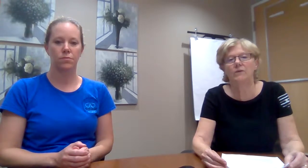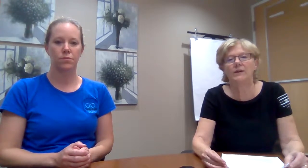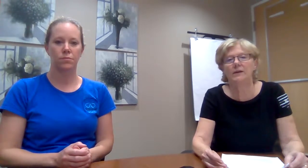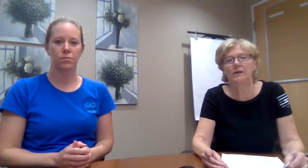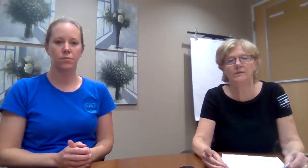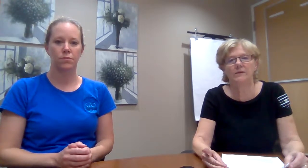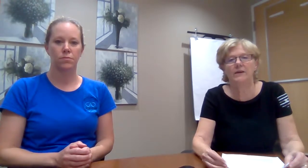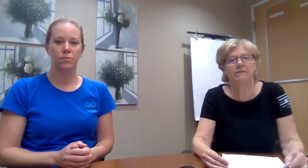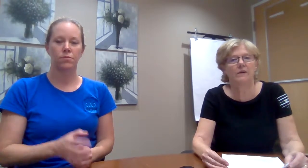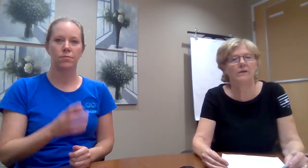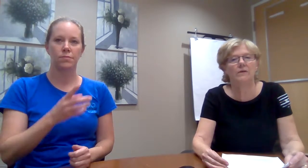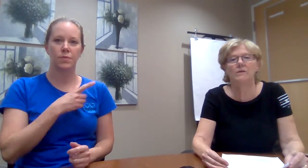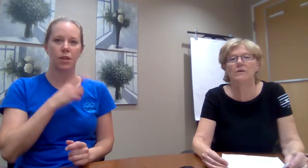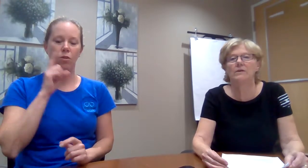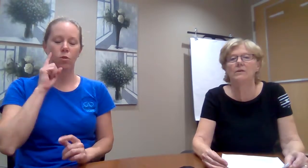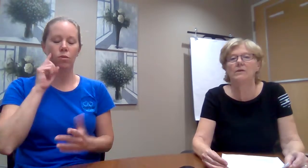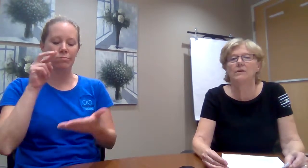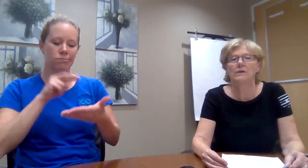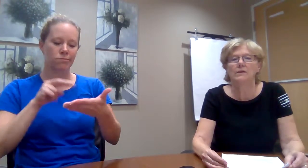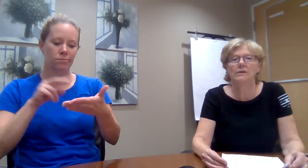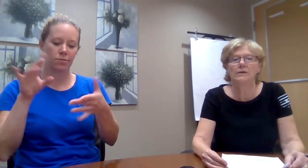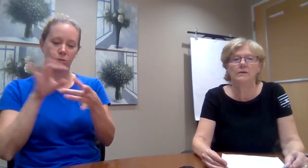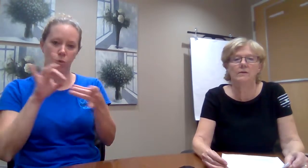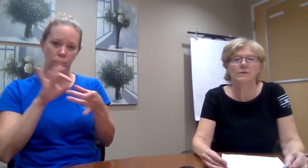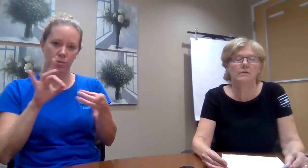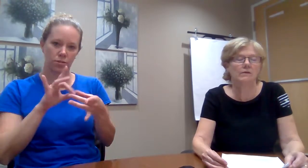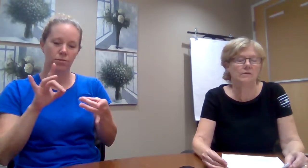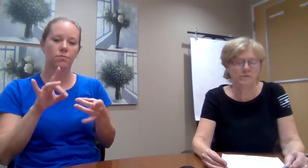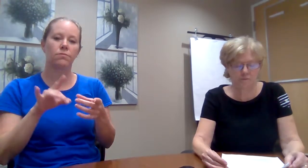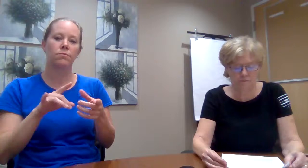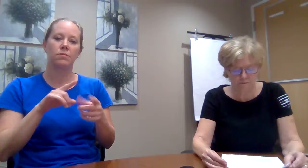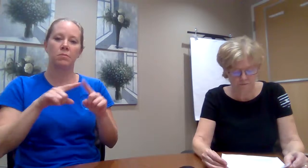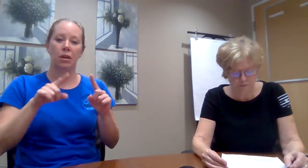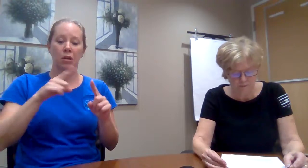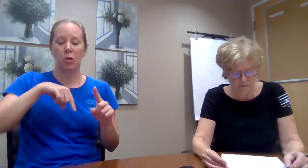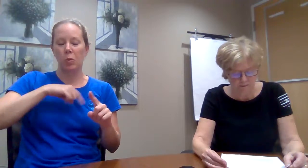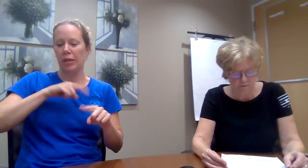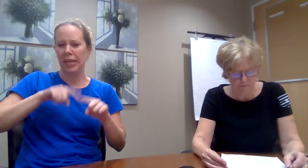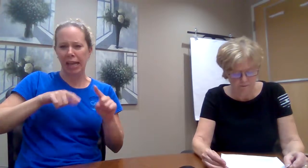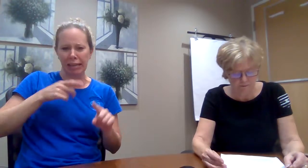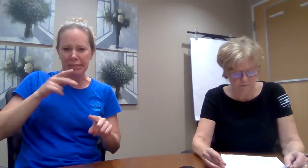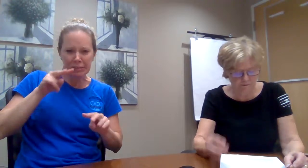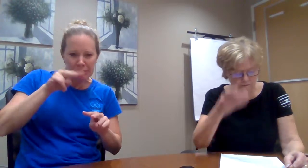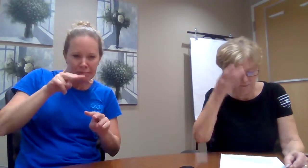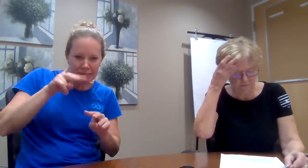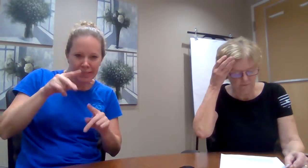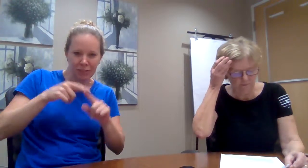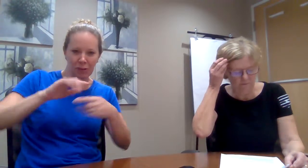think I can see that far though.